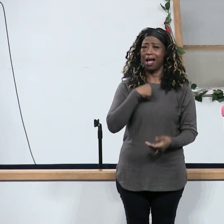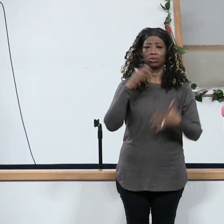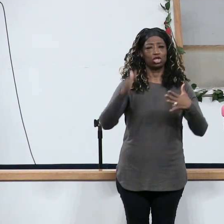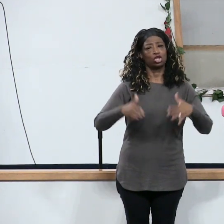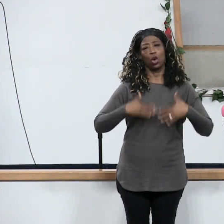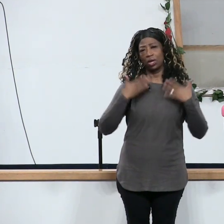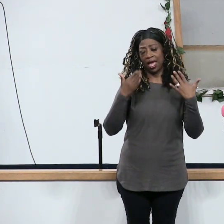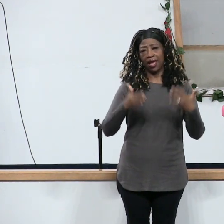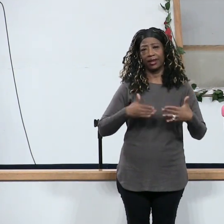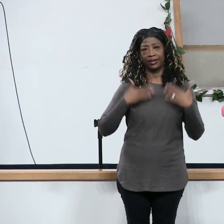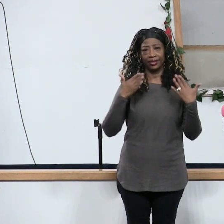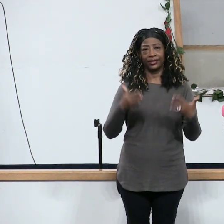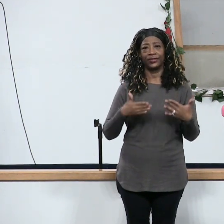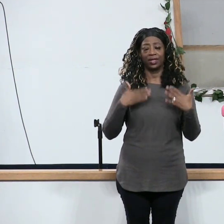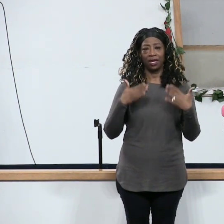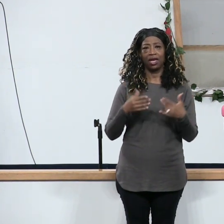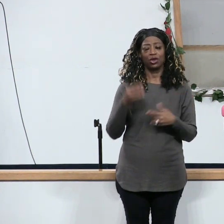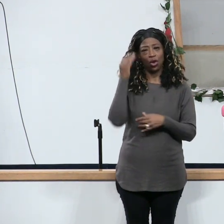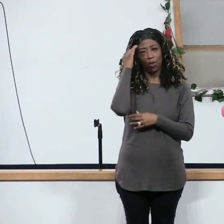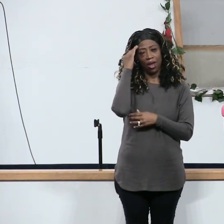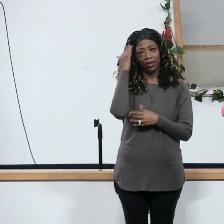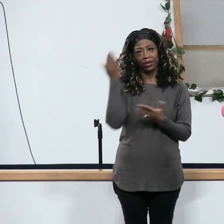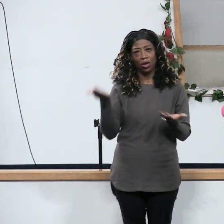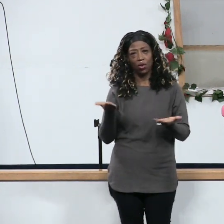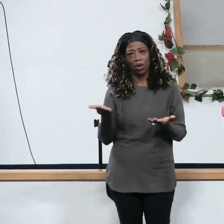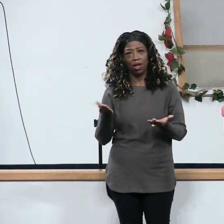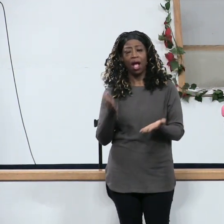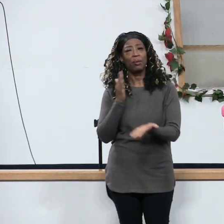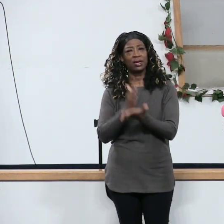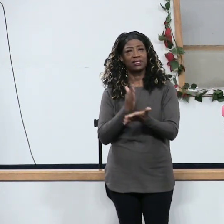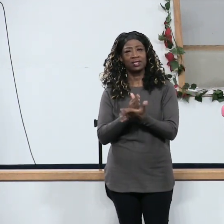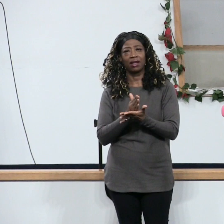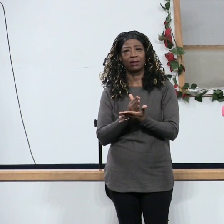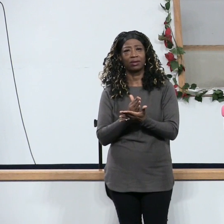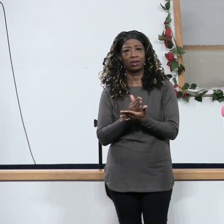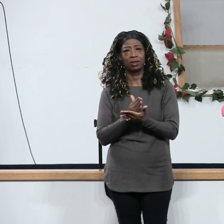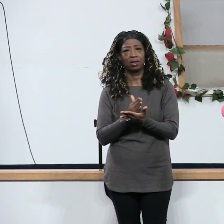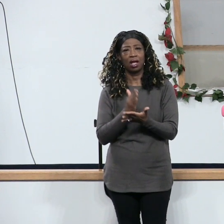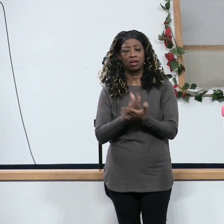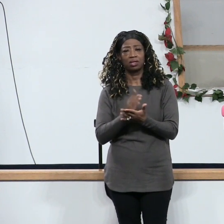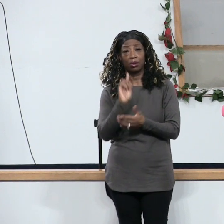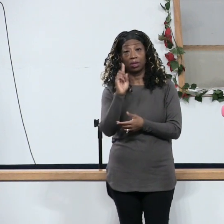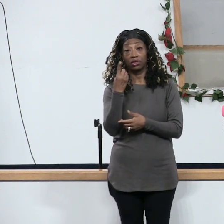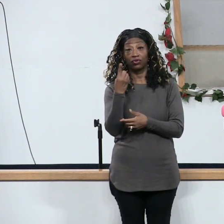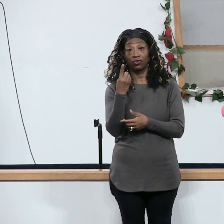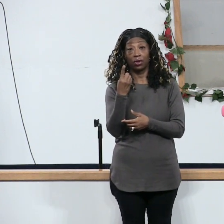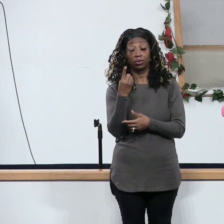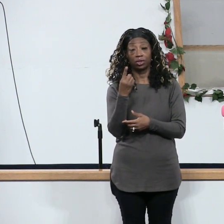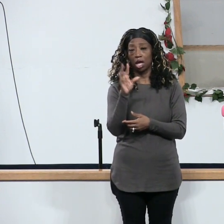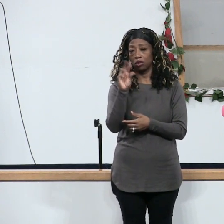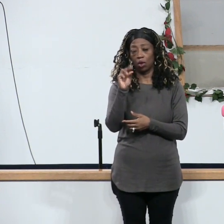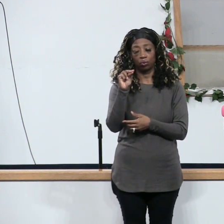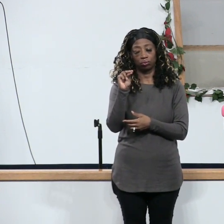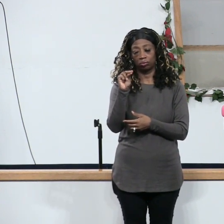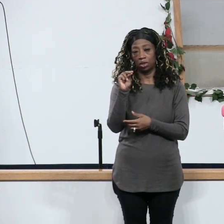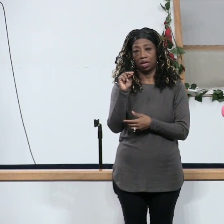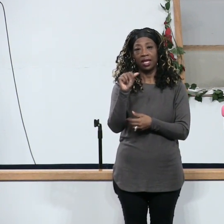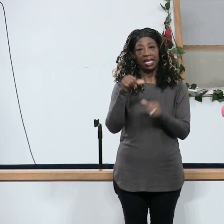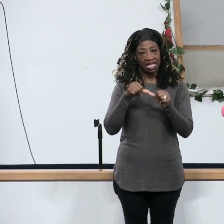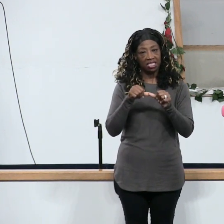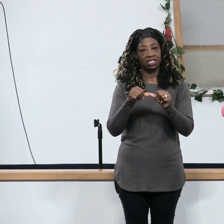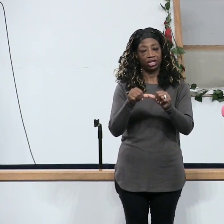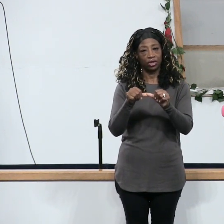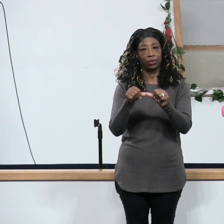glad. And he was like, you know what? I'm going to stop at this. He didn't say, I'm going to stop at this first beating. No. He kept